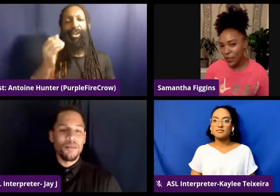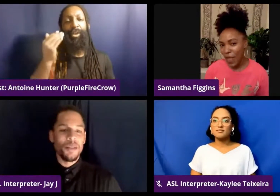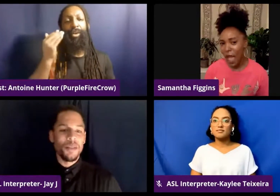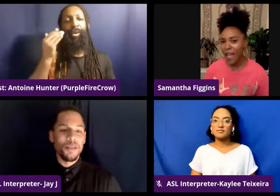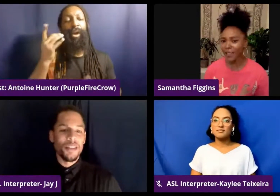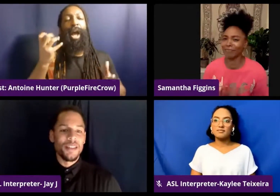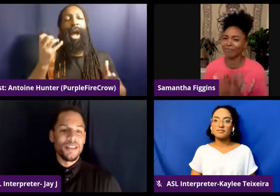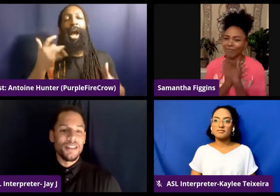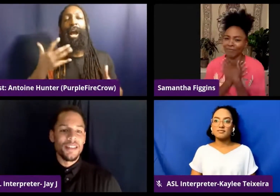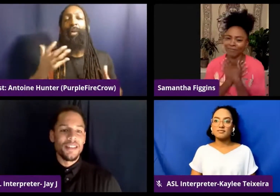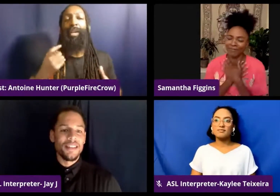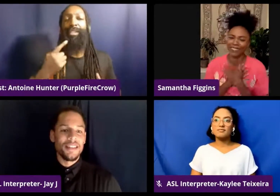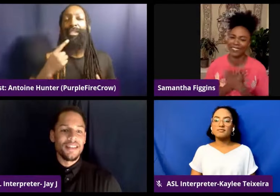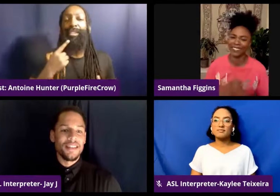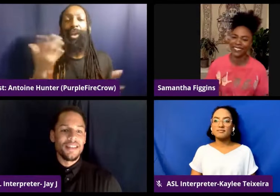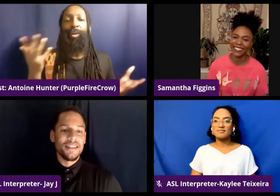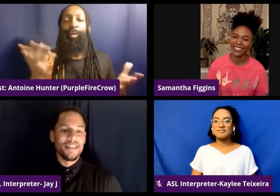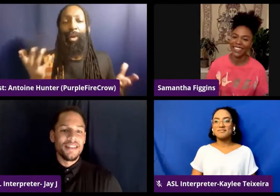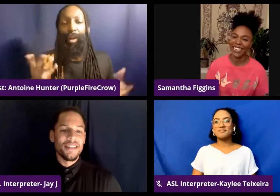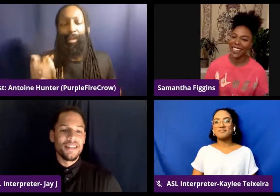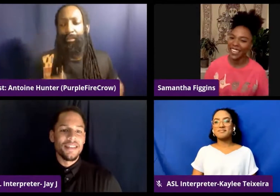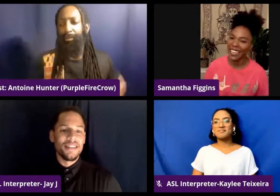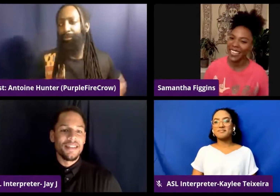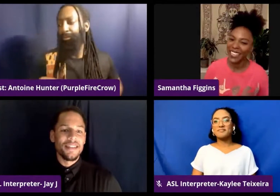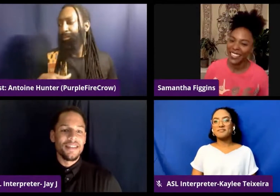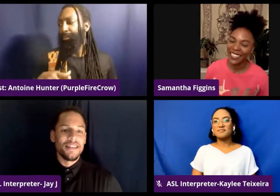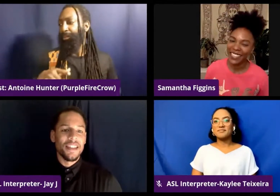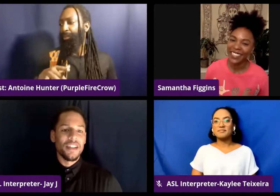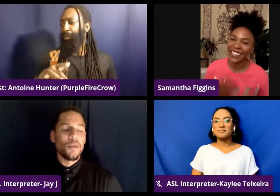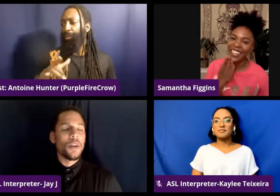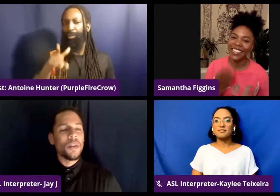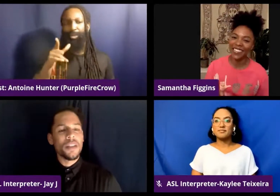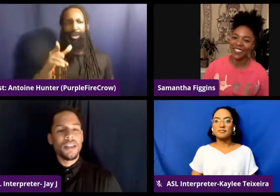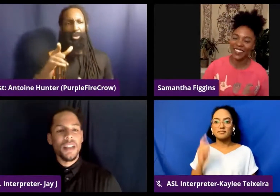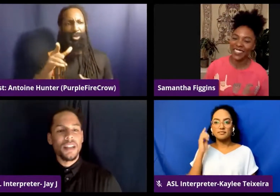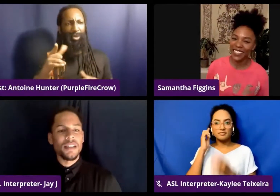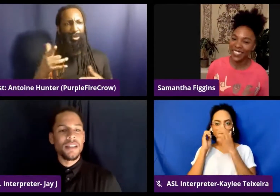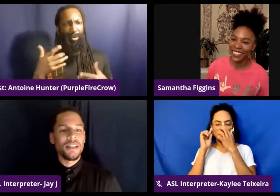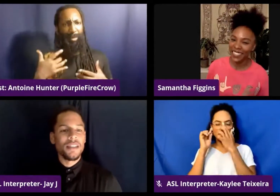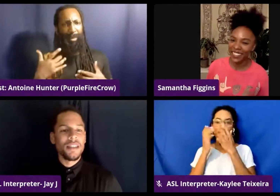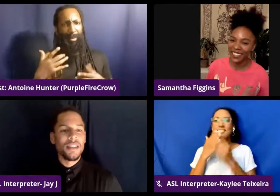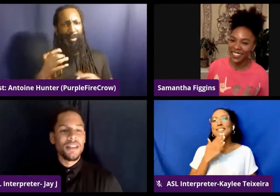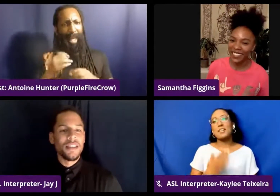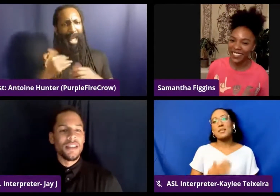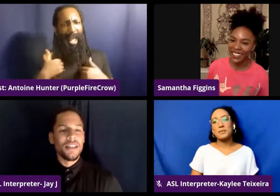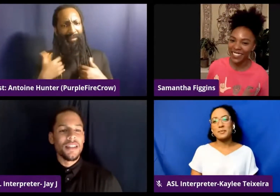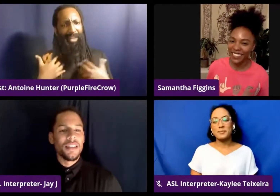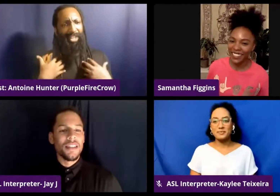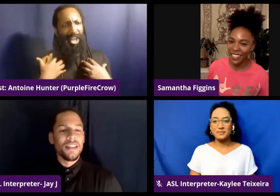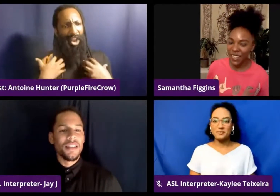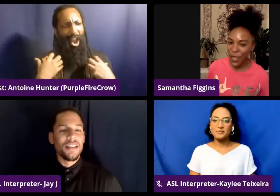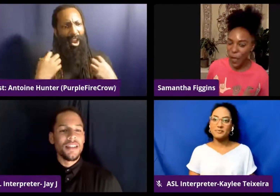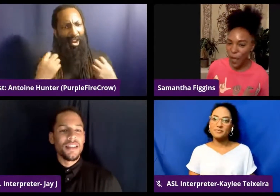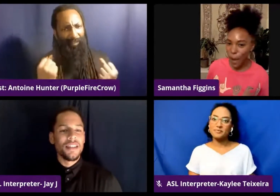already welcomes you. You know, what I want to say is